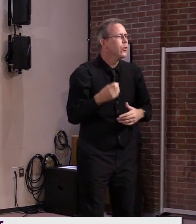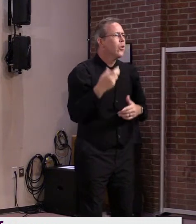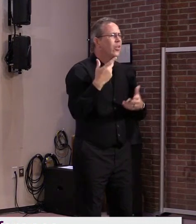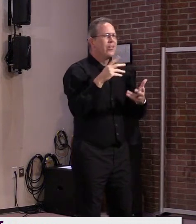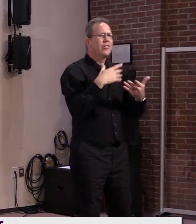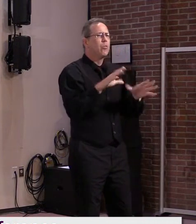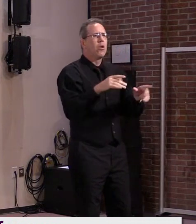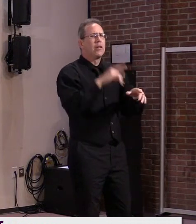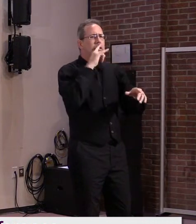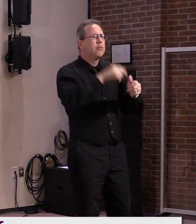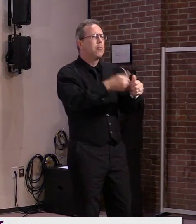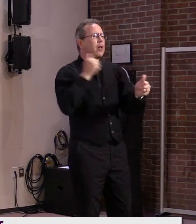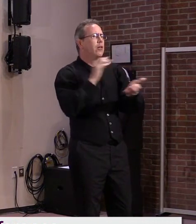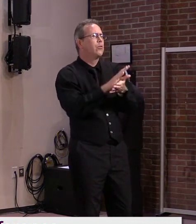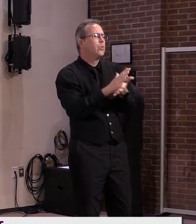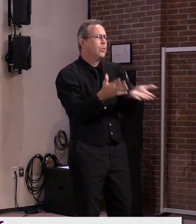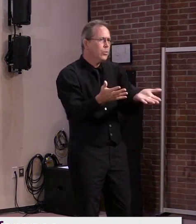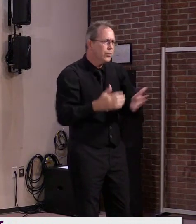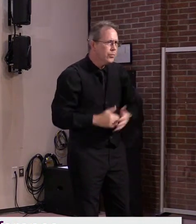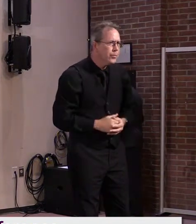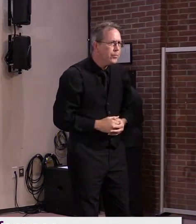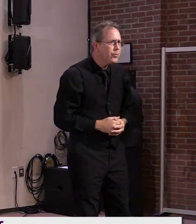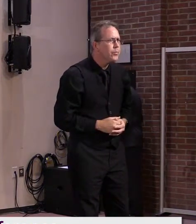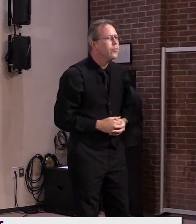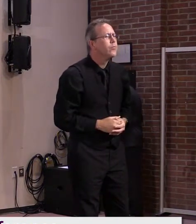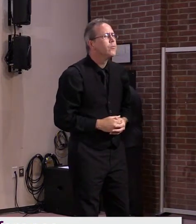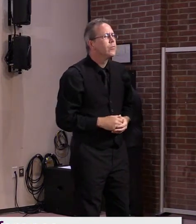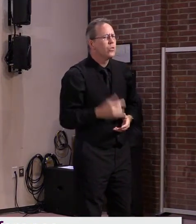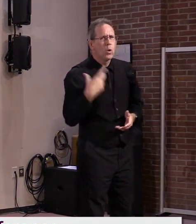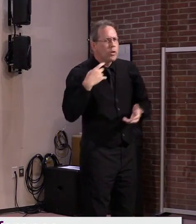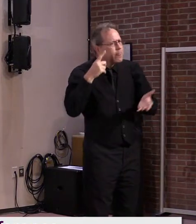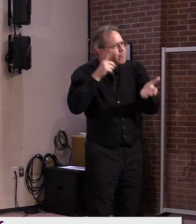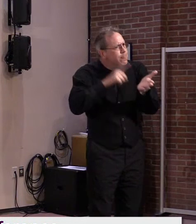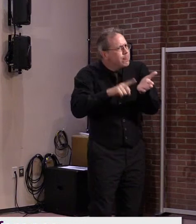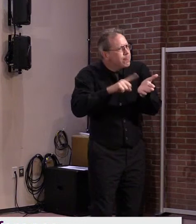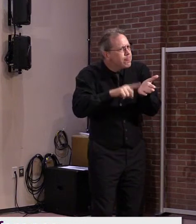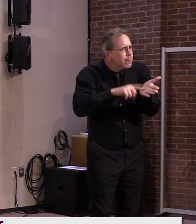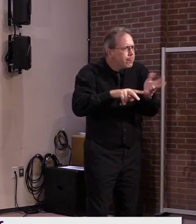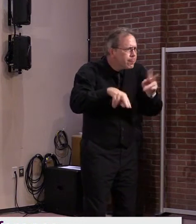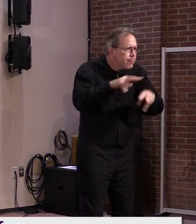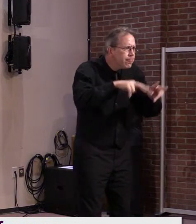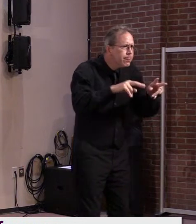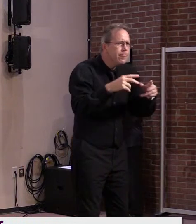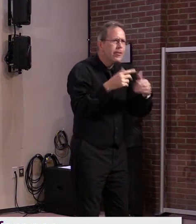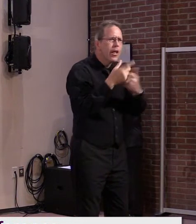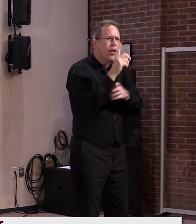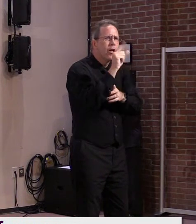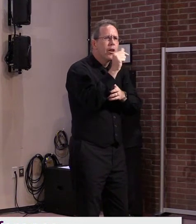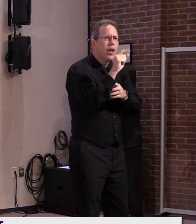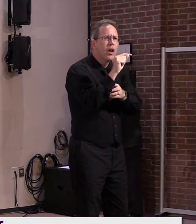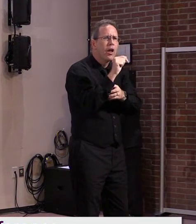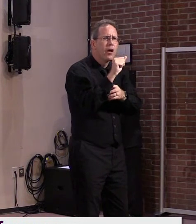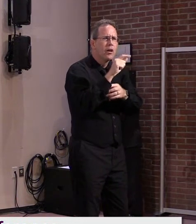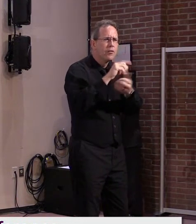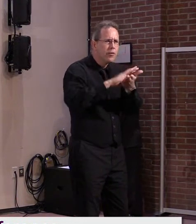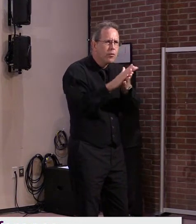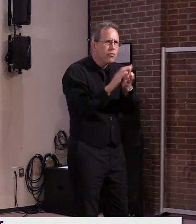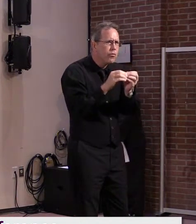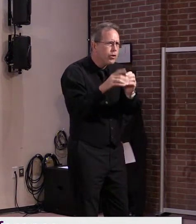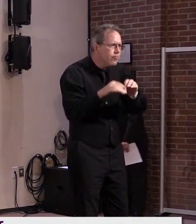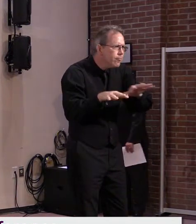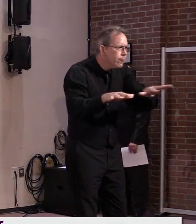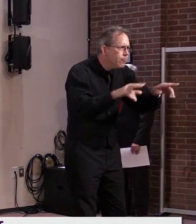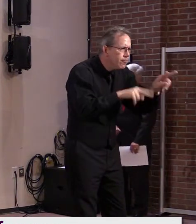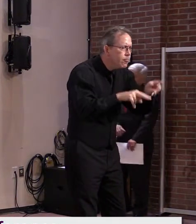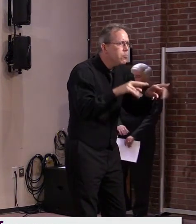school transmission, and considering the well-being of our kids, this Test to Stay approach will help schools